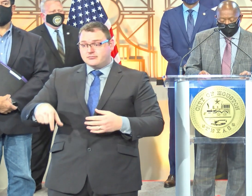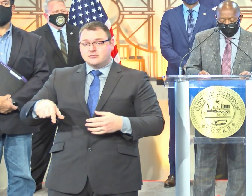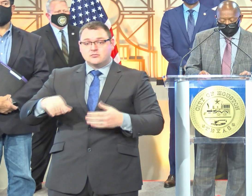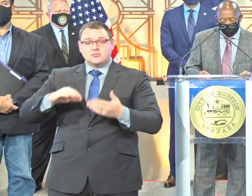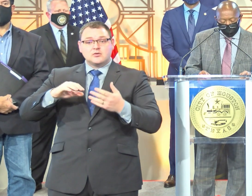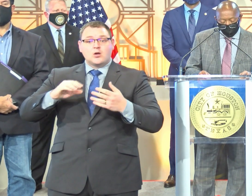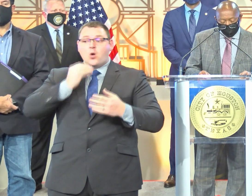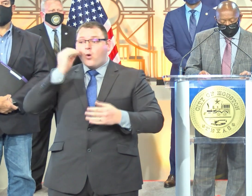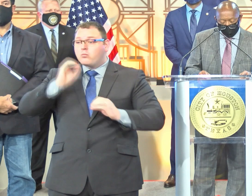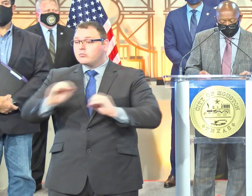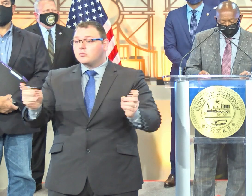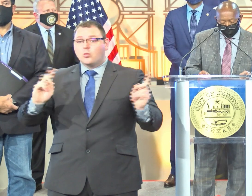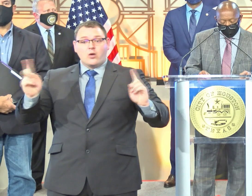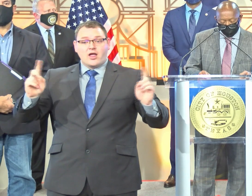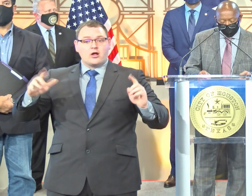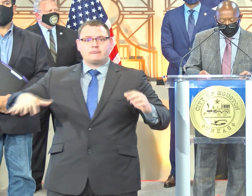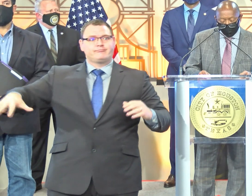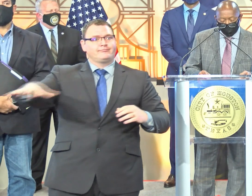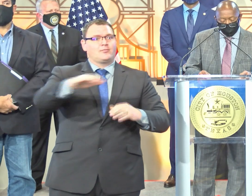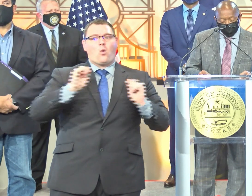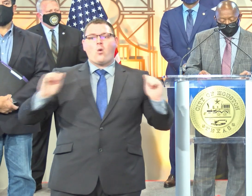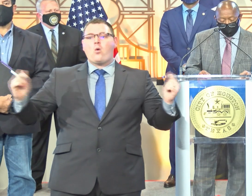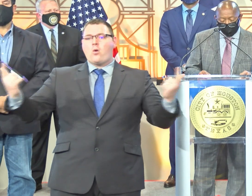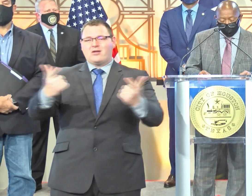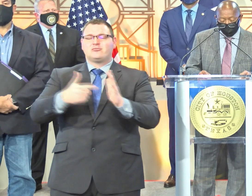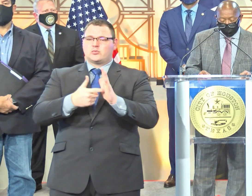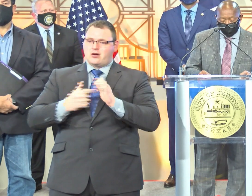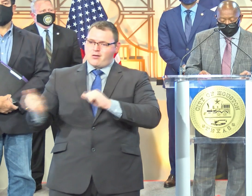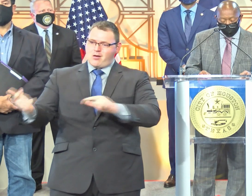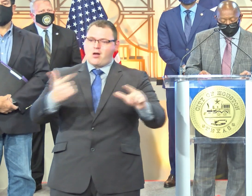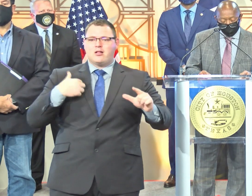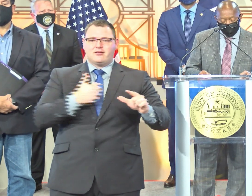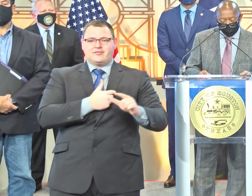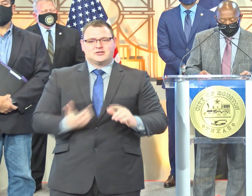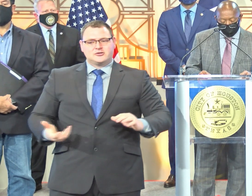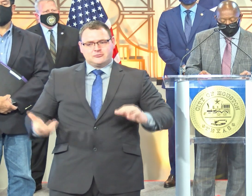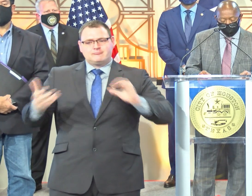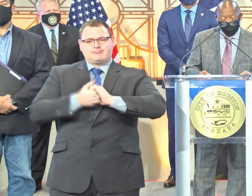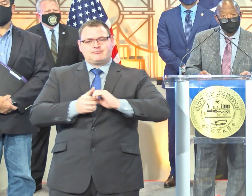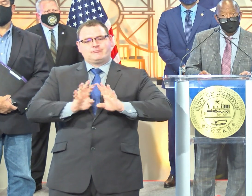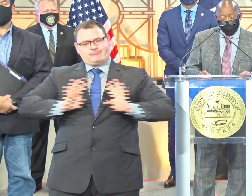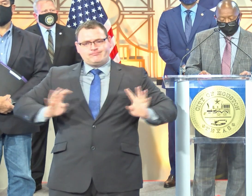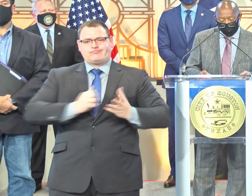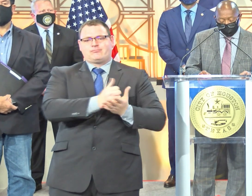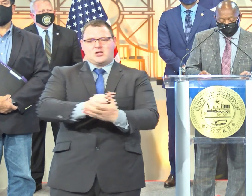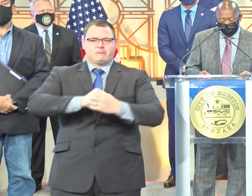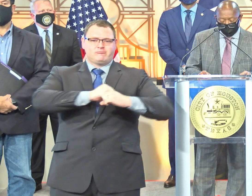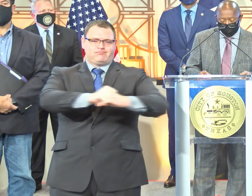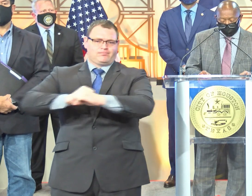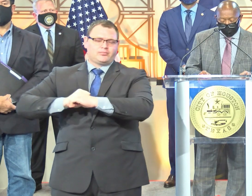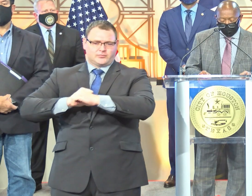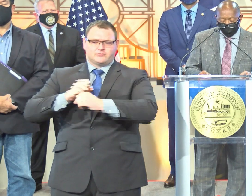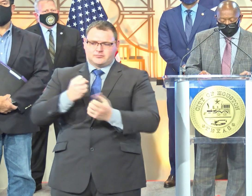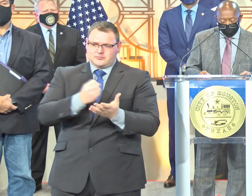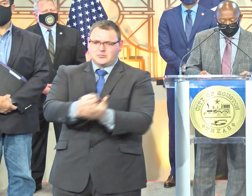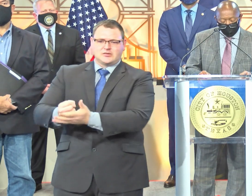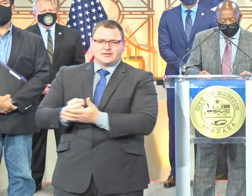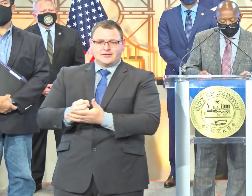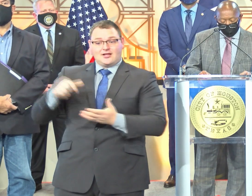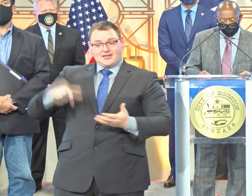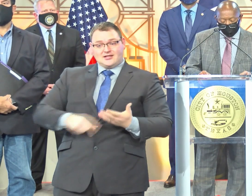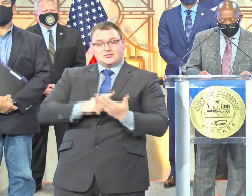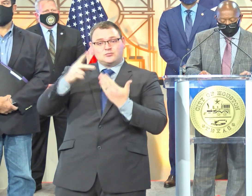think it speaks volumes for what lies ahead. It shouldn't matter which side of the street a homeless person is living on to determine whether they qualify